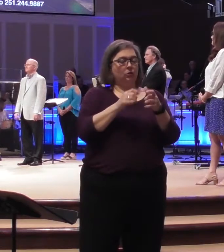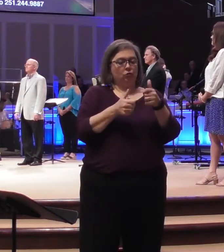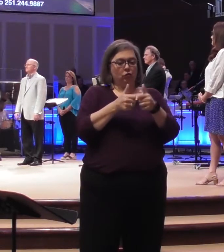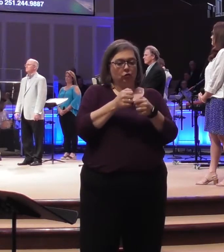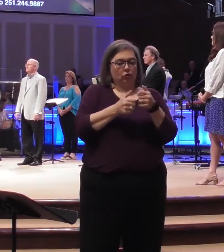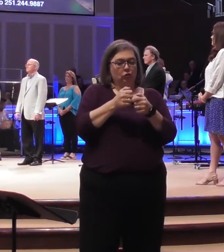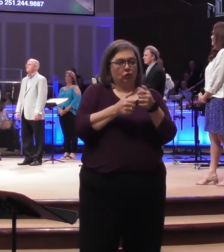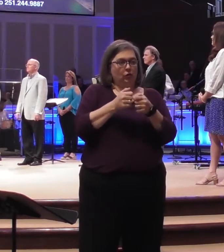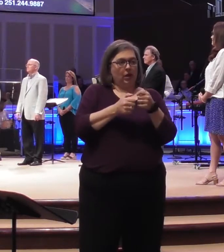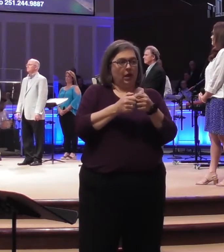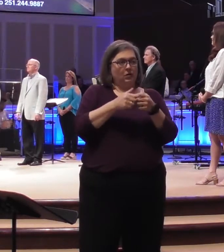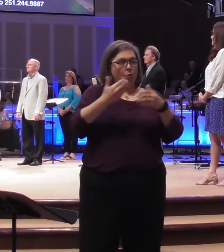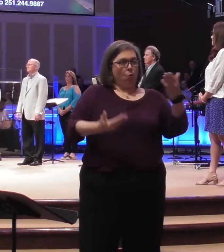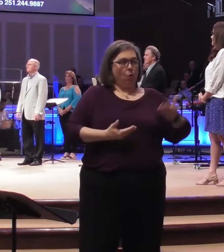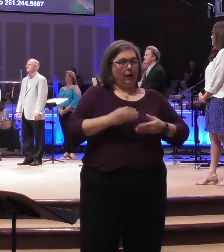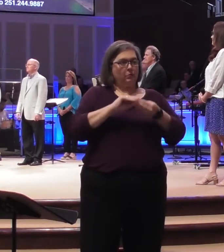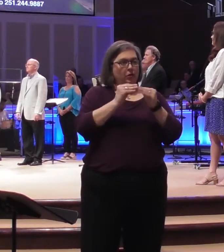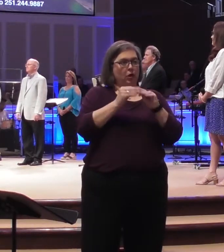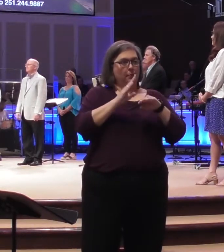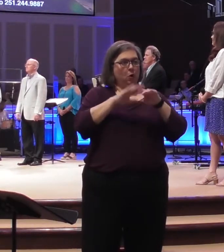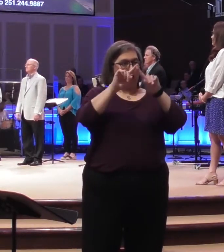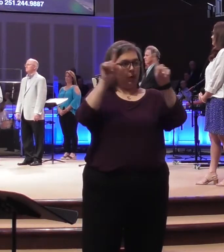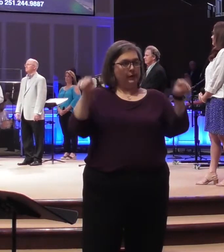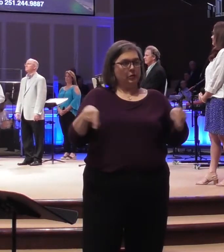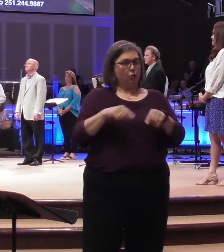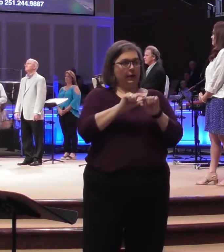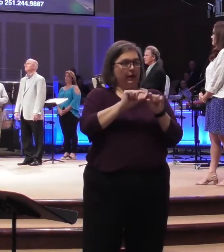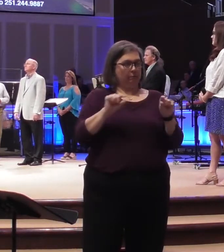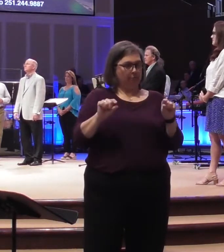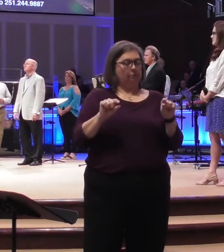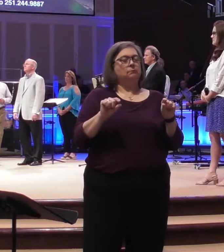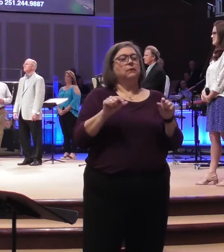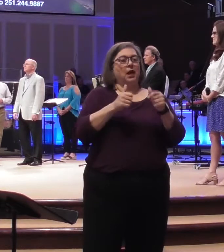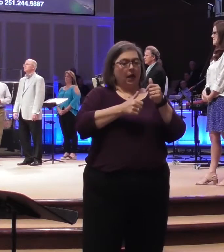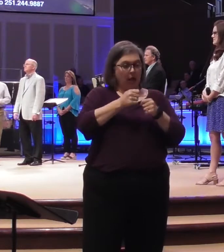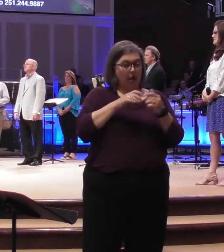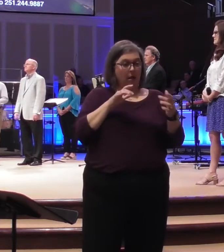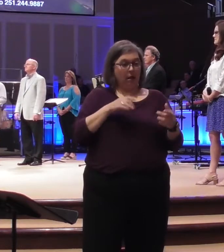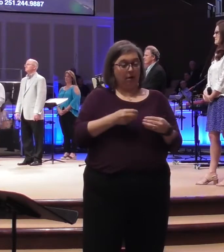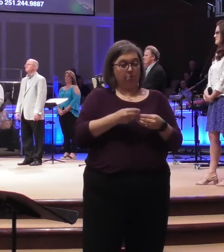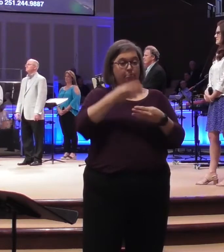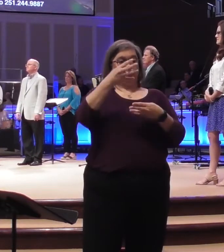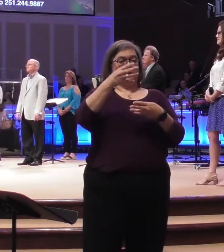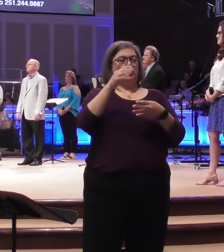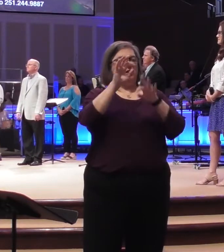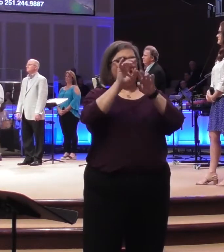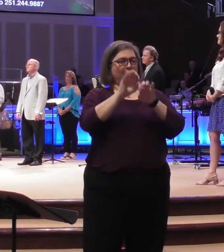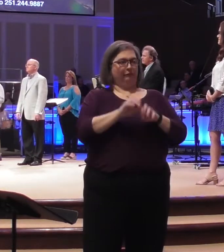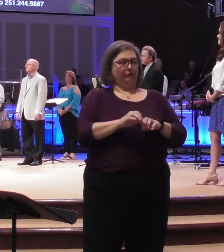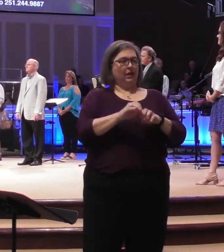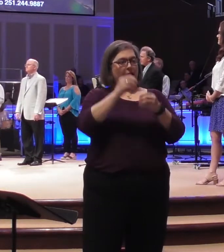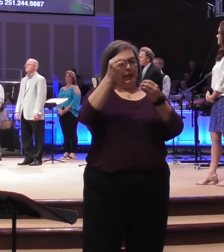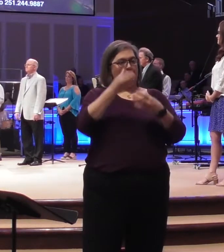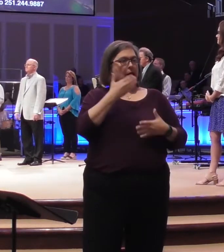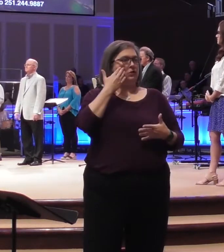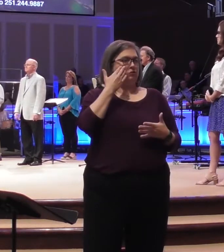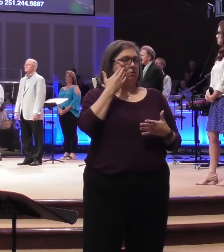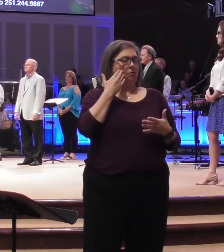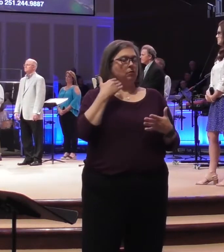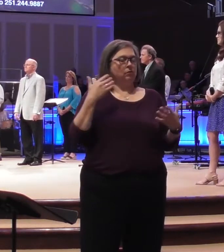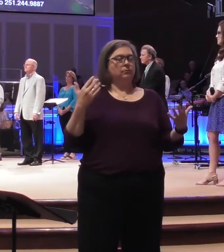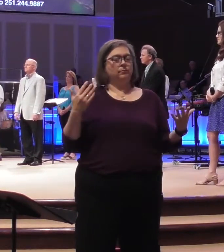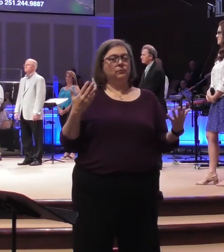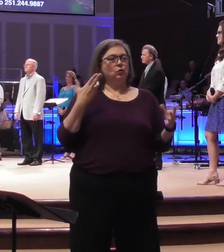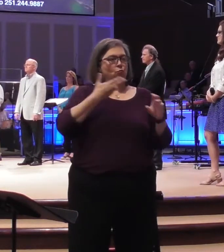phone and texting the word welcome to the number that you'll see on the screens. And then when that Connect card comes up, just fill it out, send it in, and we'd love to